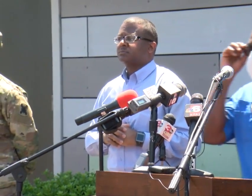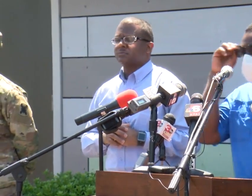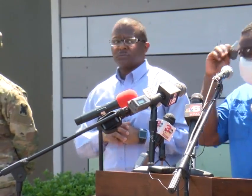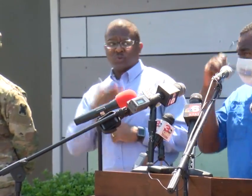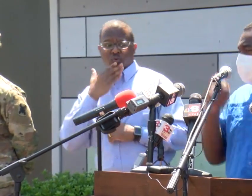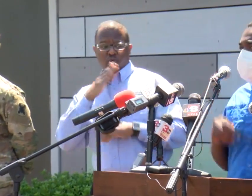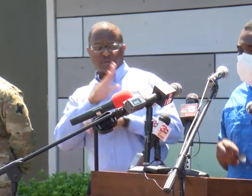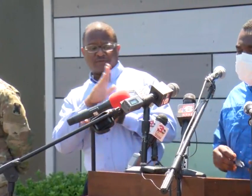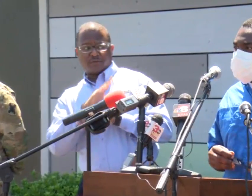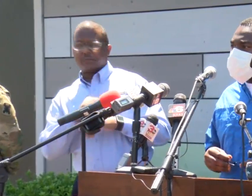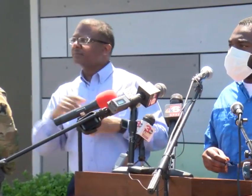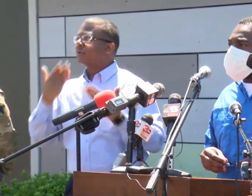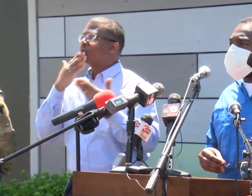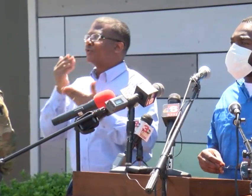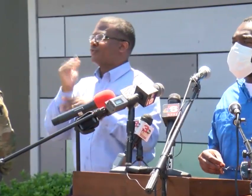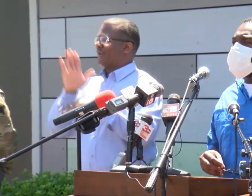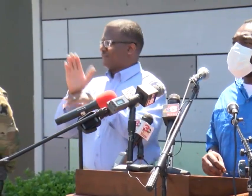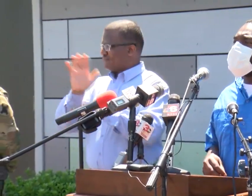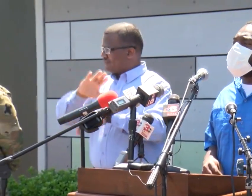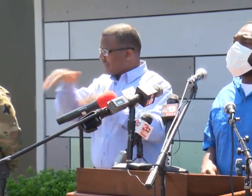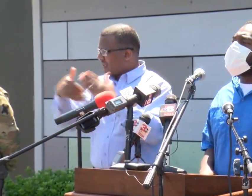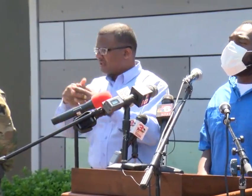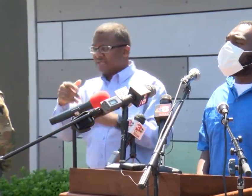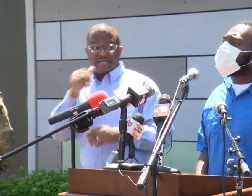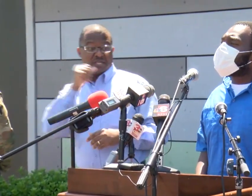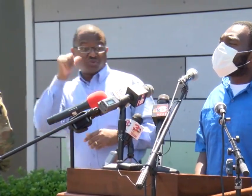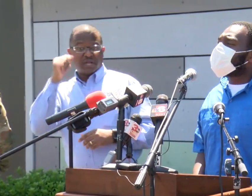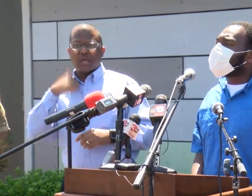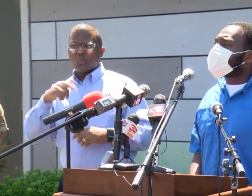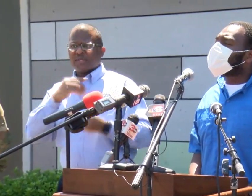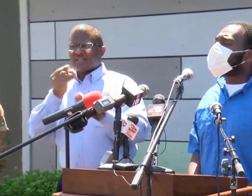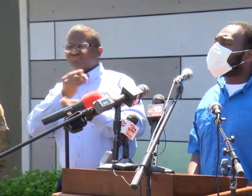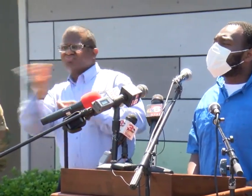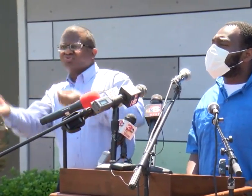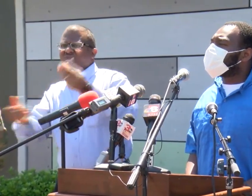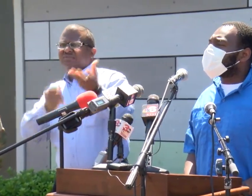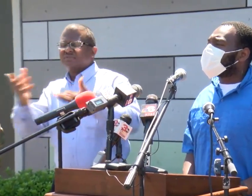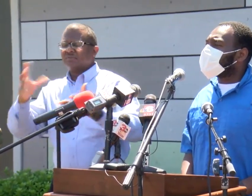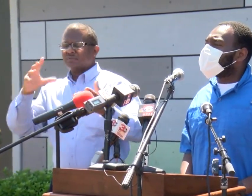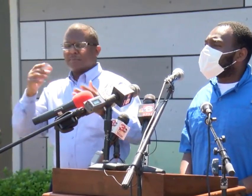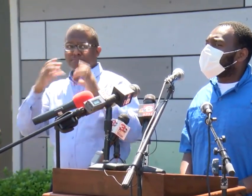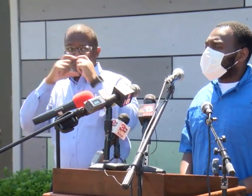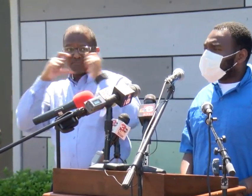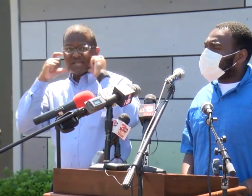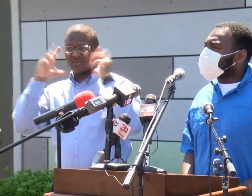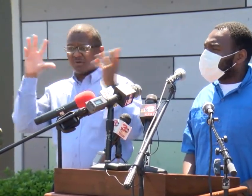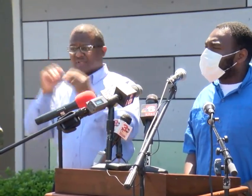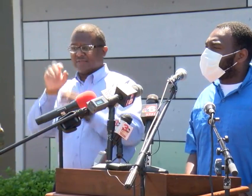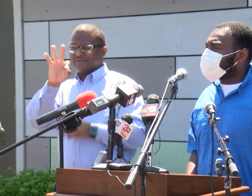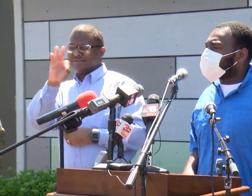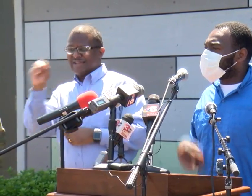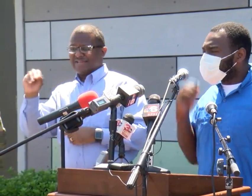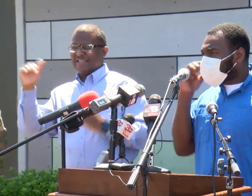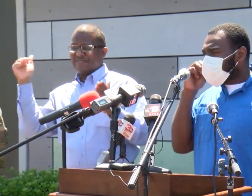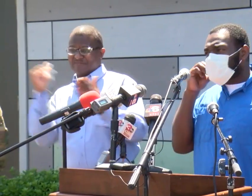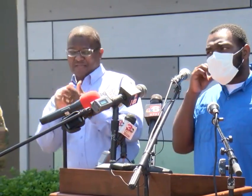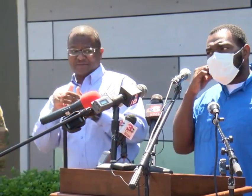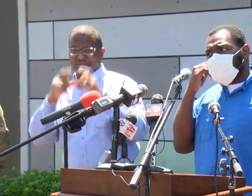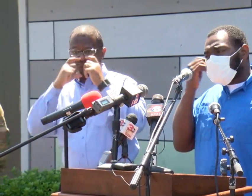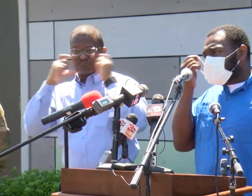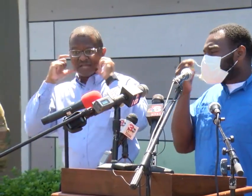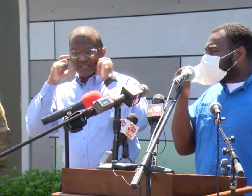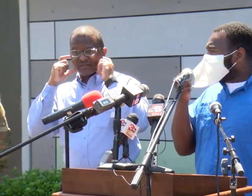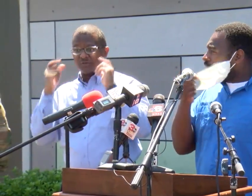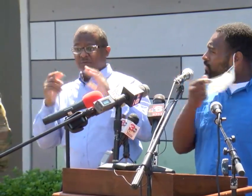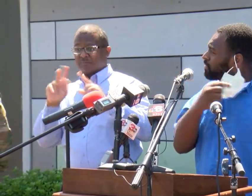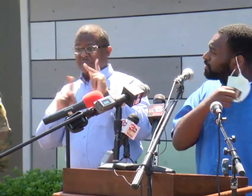Good afternoon. Yeah, good afternoon, everybody. All right, yesterday we were able to distribute 90,000 masks to the citizens of Freeport.